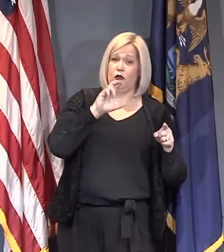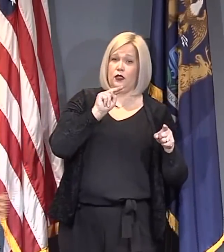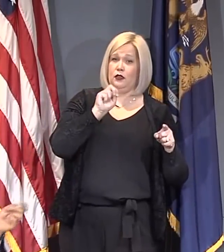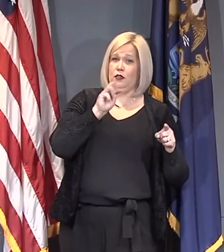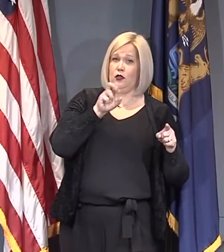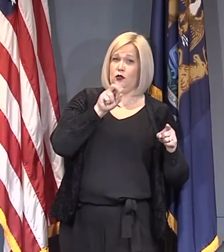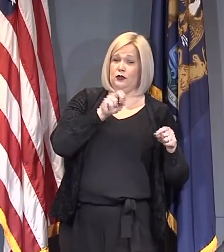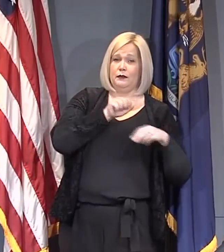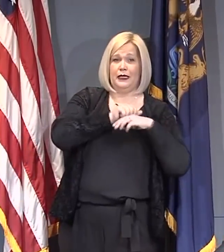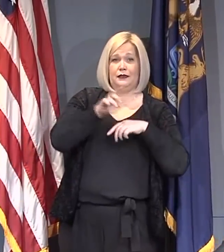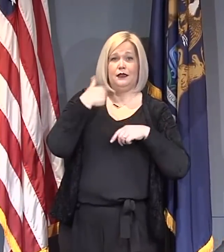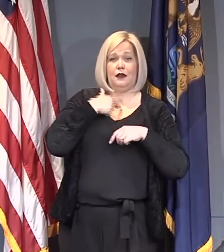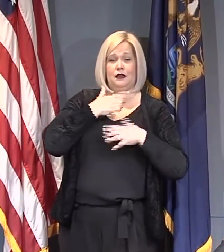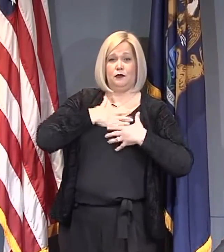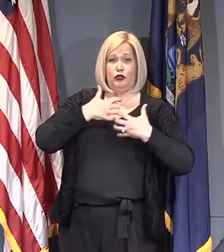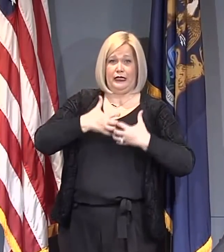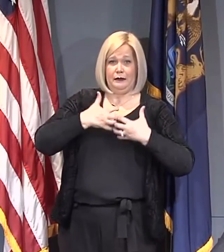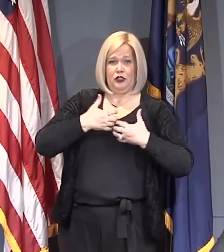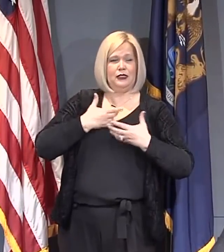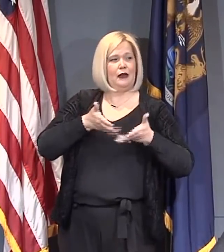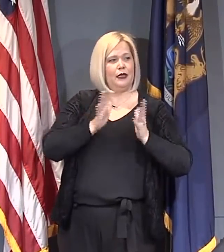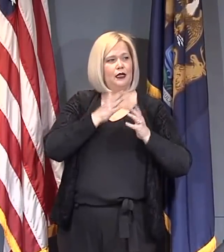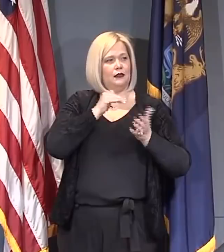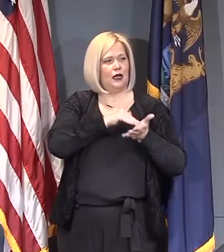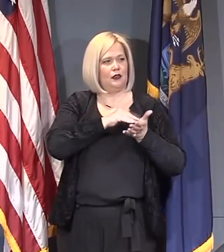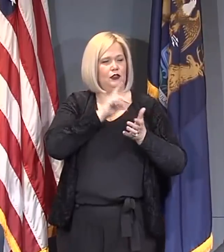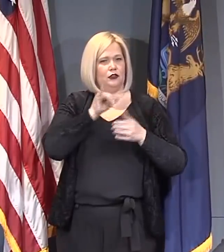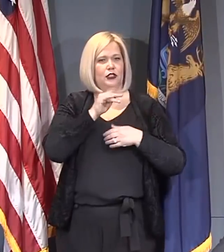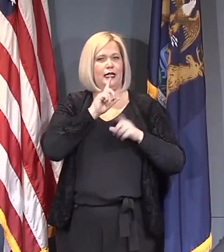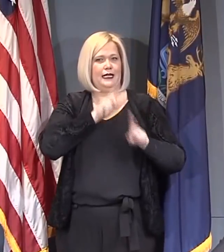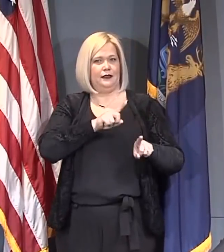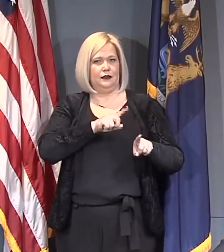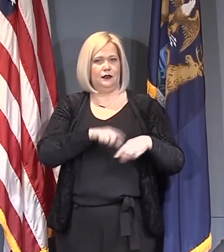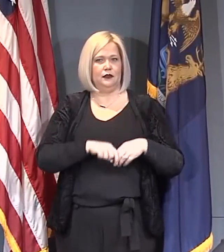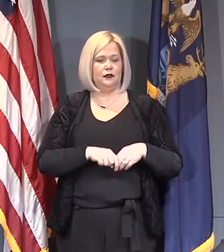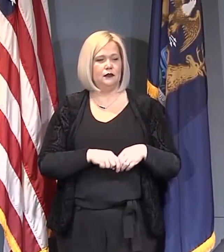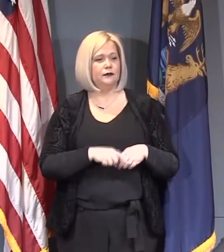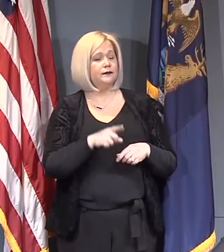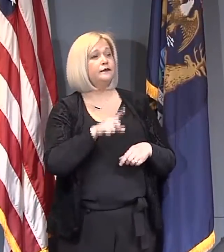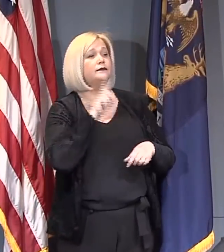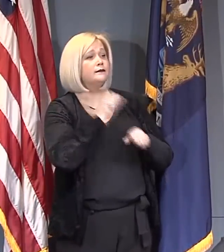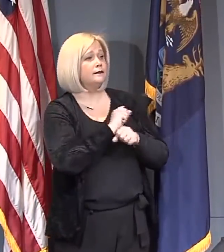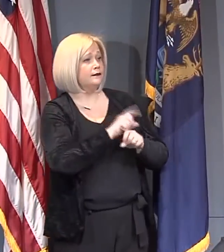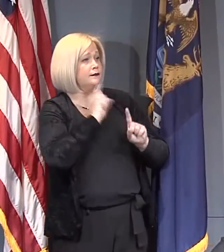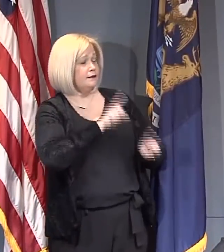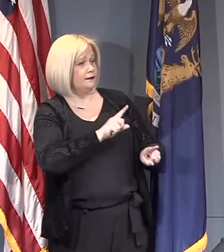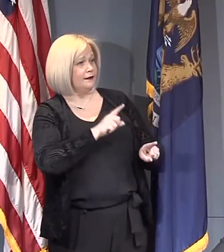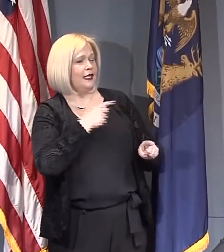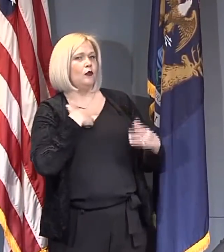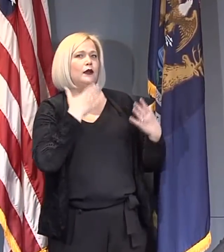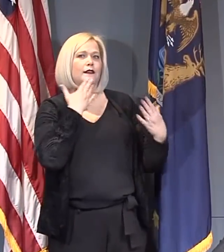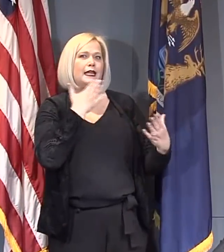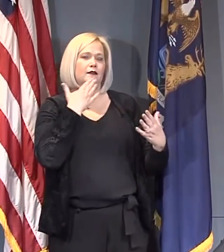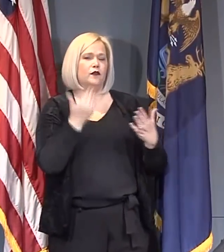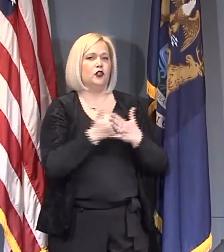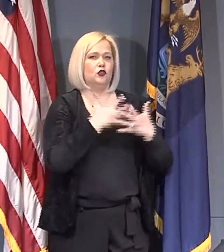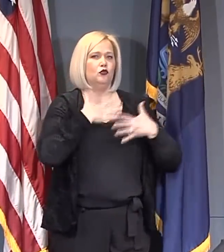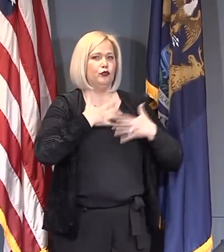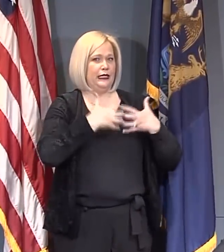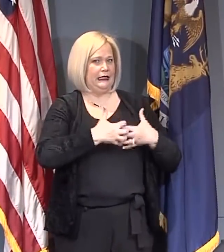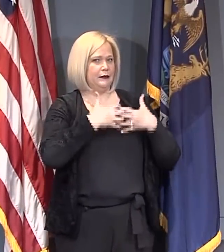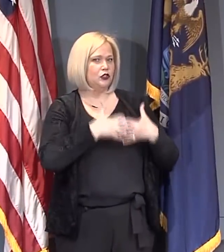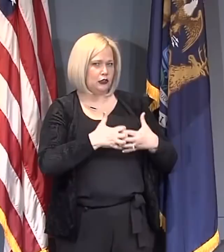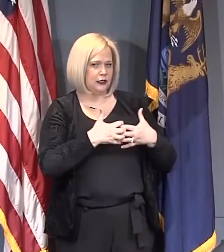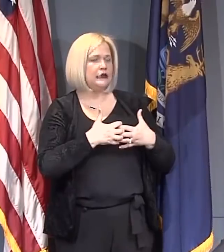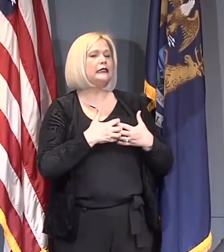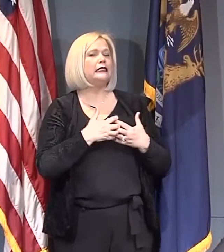us some ventilators. I'll ask Dr. J to answer the question. Absolutely. So we're grateful for the ventilators. We continue to watch how